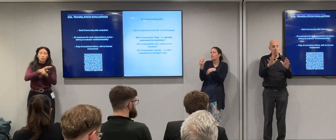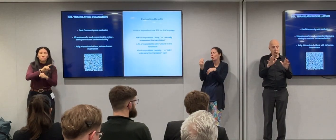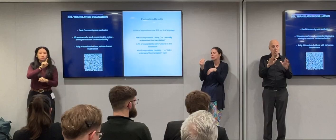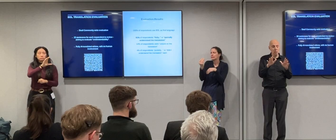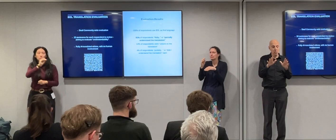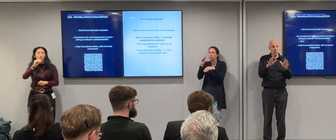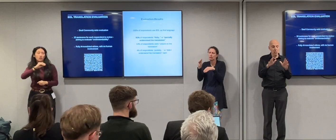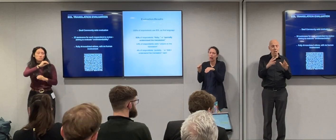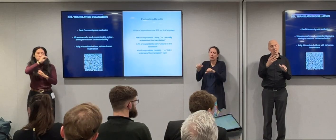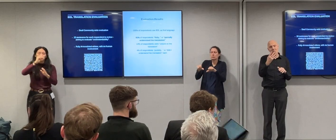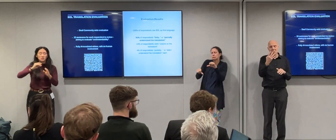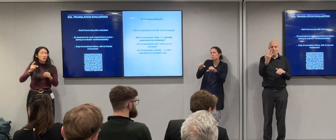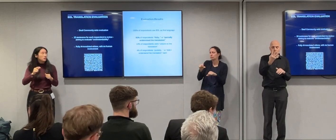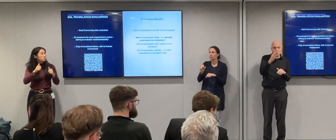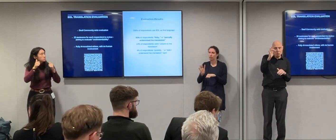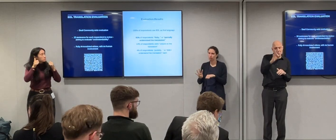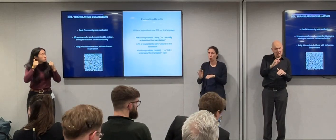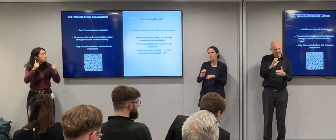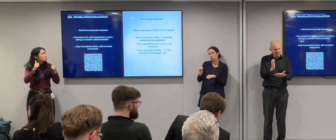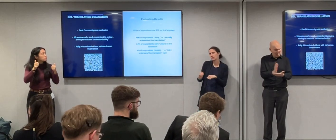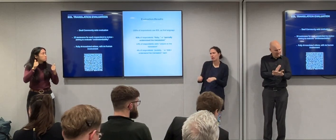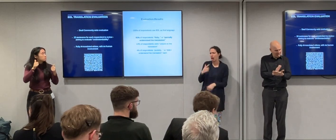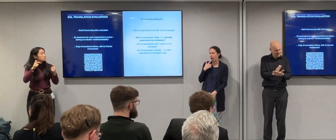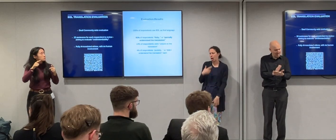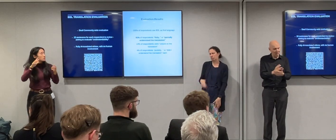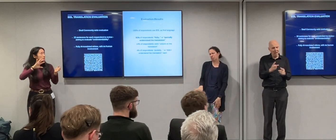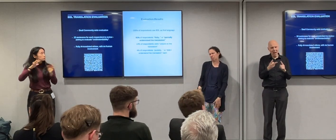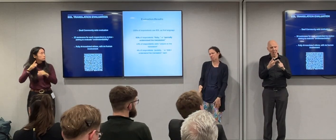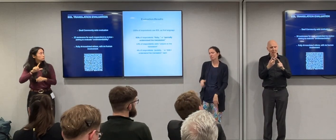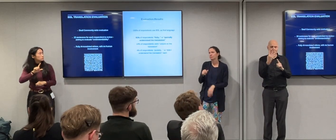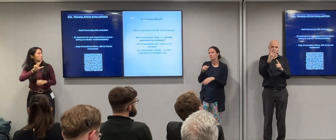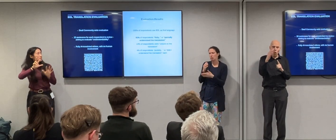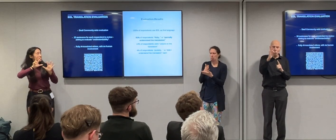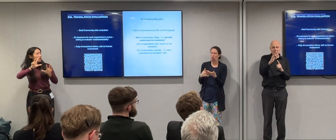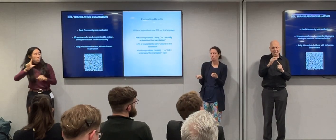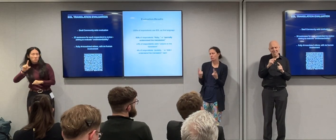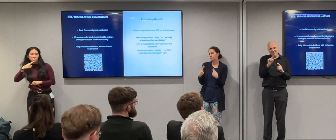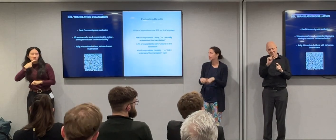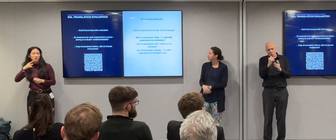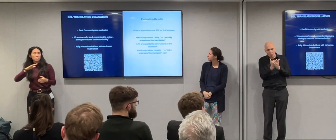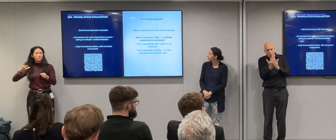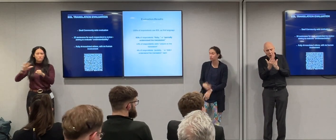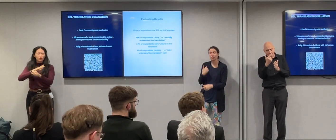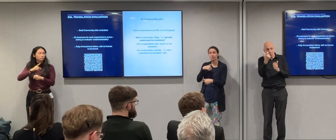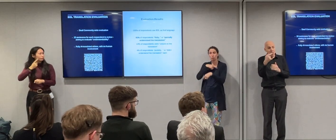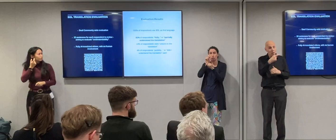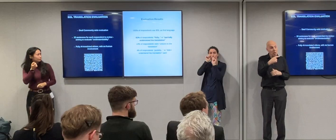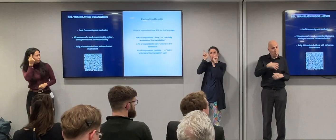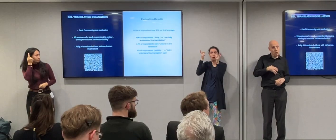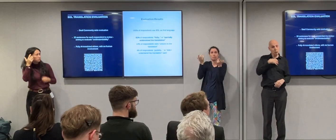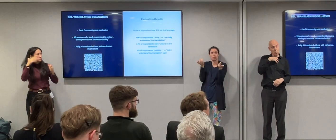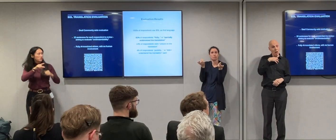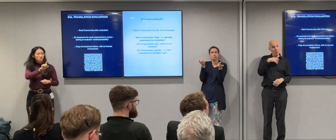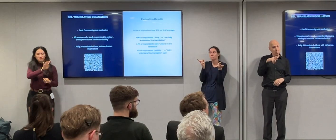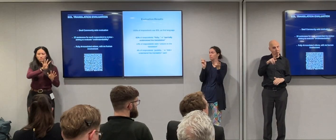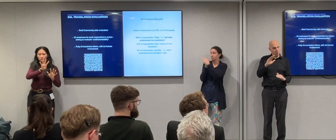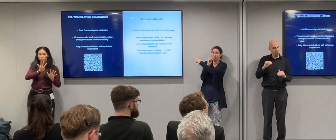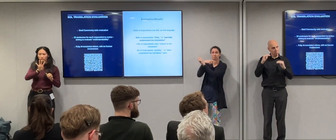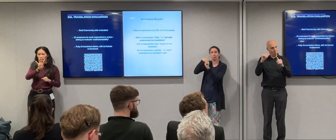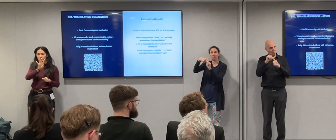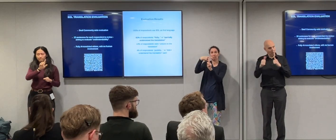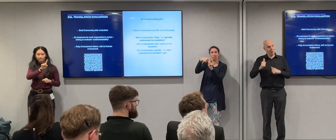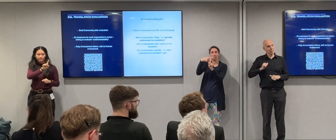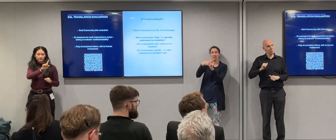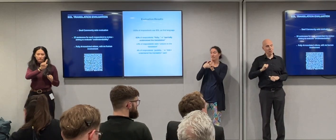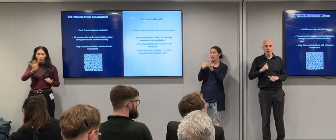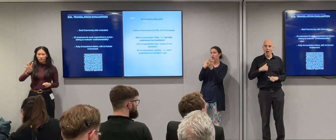were unsure, and about 4% were kind of partially understand them. We were quite surprised by this, actually. This was really good. I